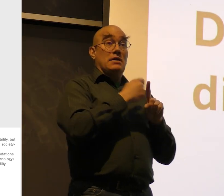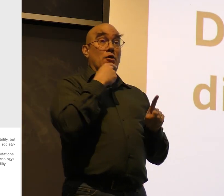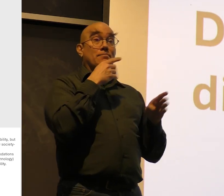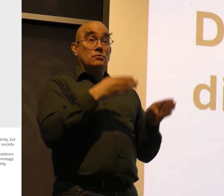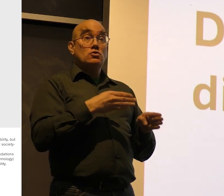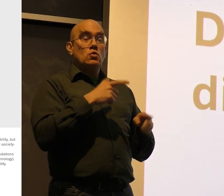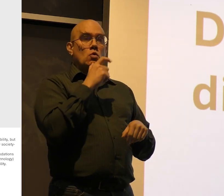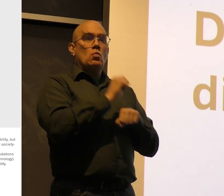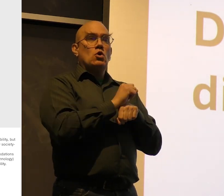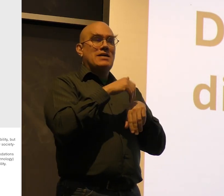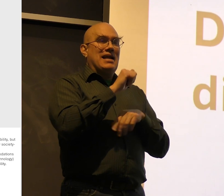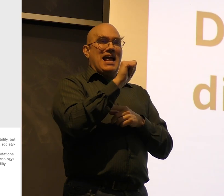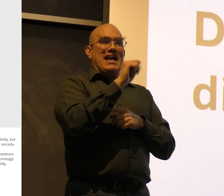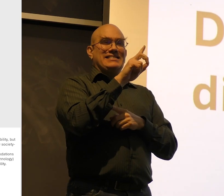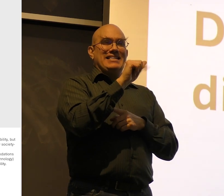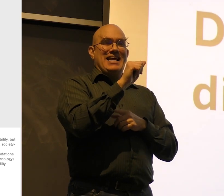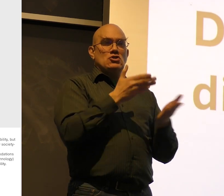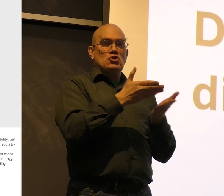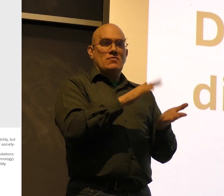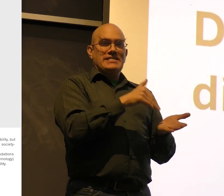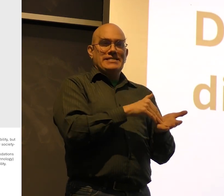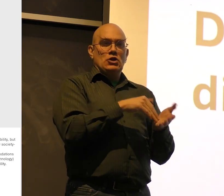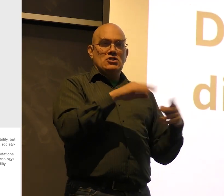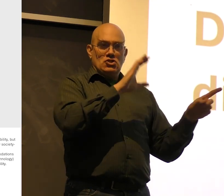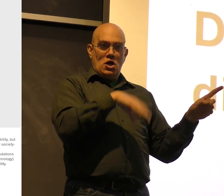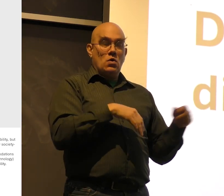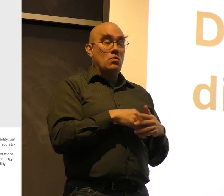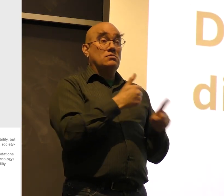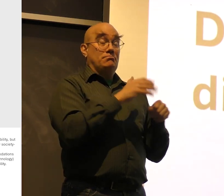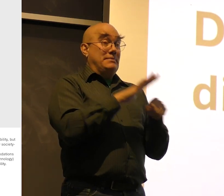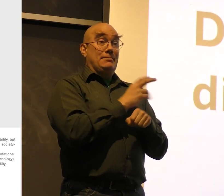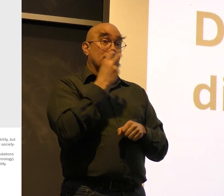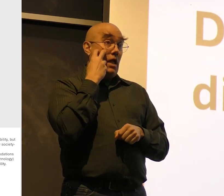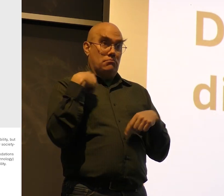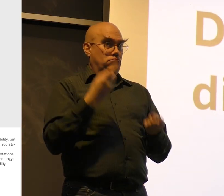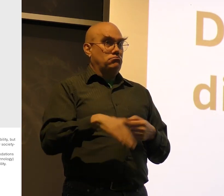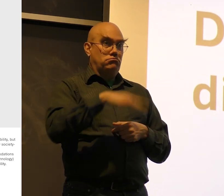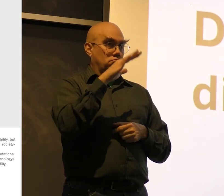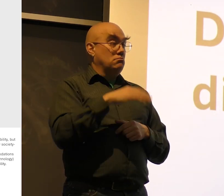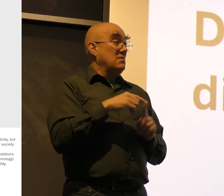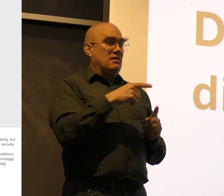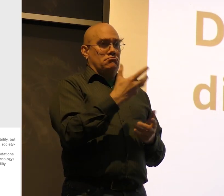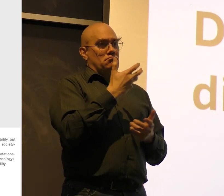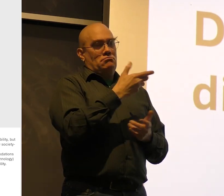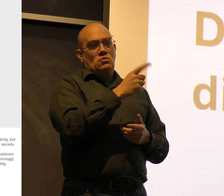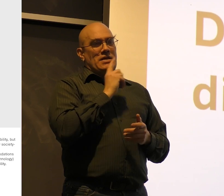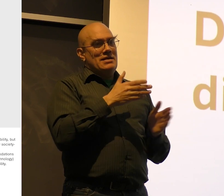I have a colleague who is hearing and works in the ADA Service Center in Chicago. This person is blind and has been blind all of